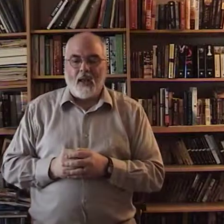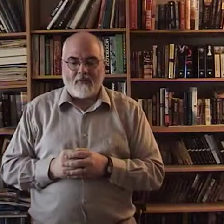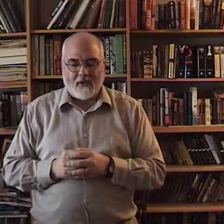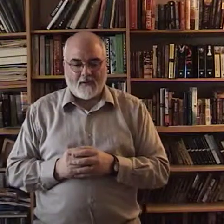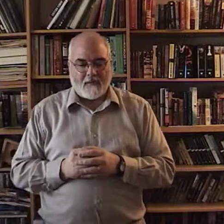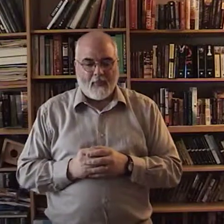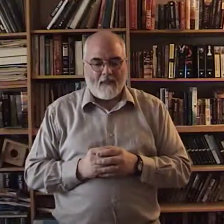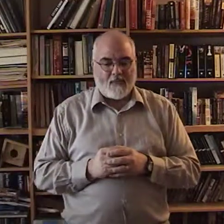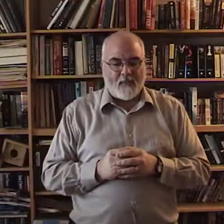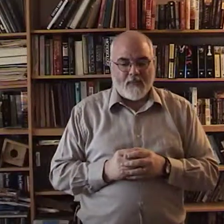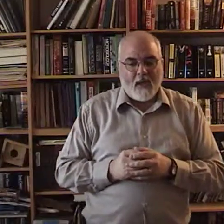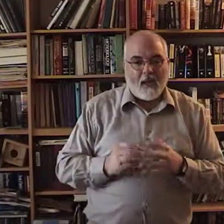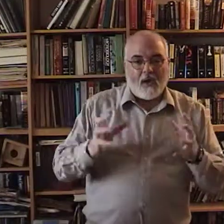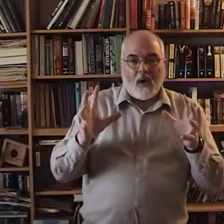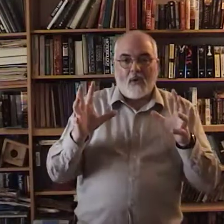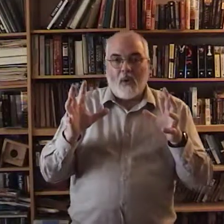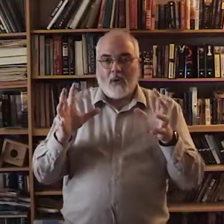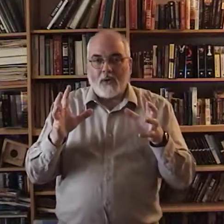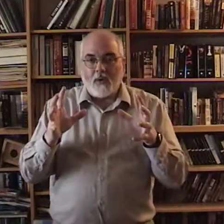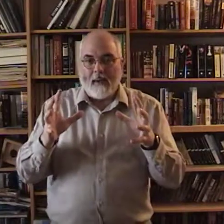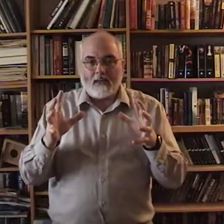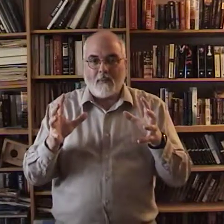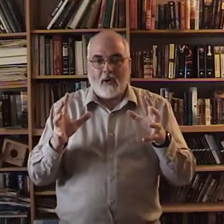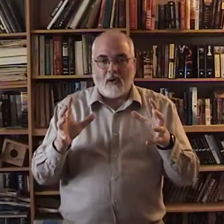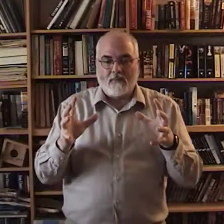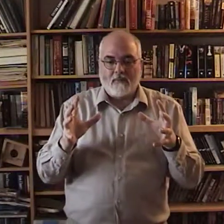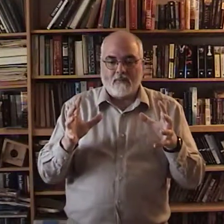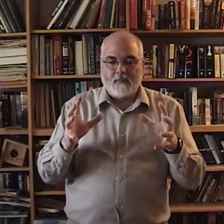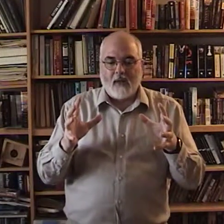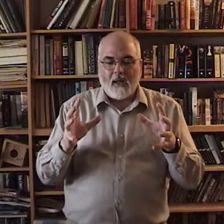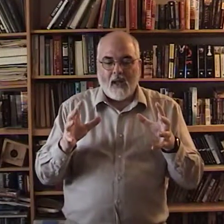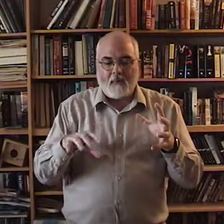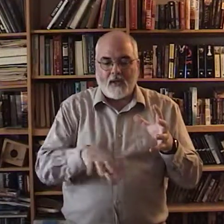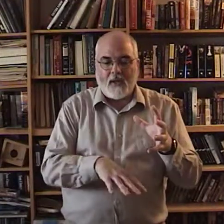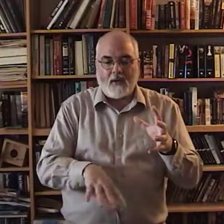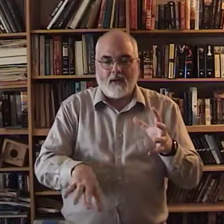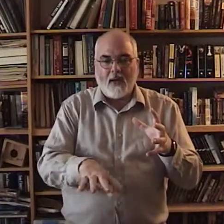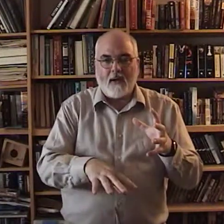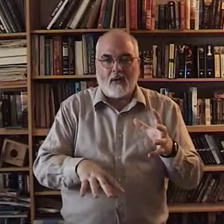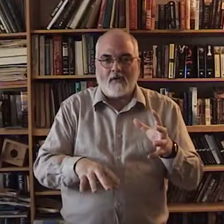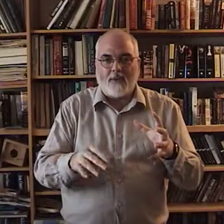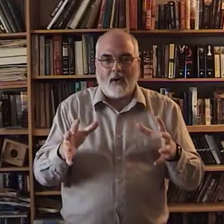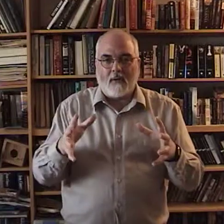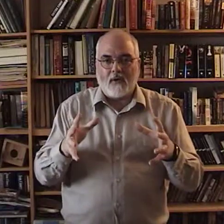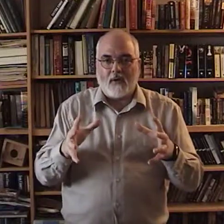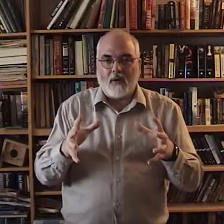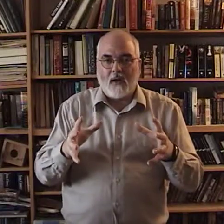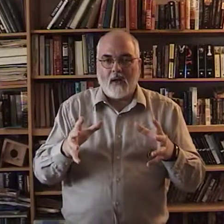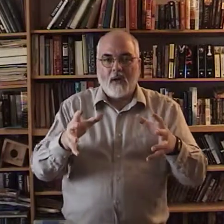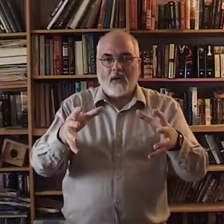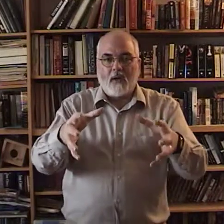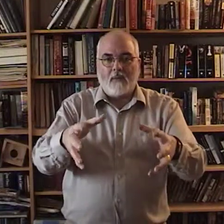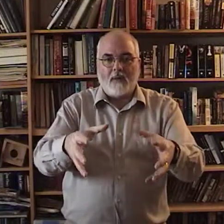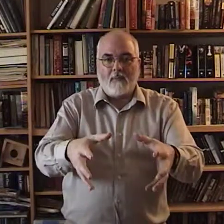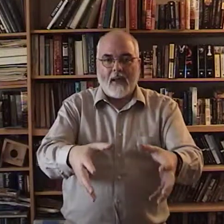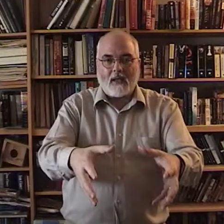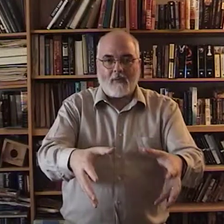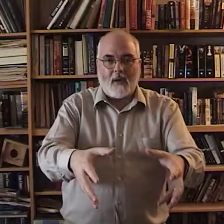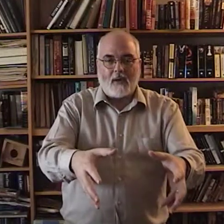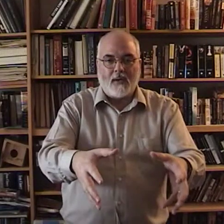Left. Hold on to a basketball and pretend there's a table in front of you, all right? You're going to put the basketball on the